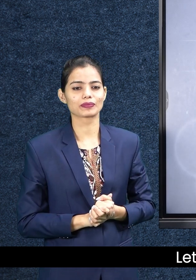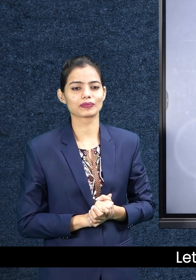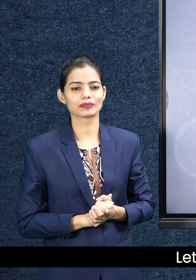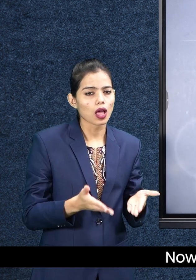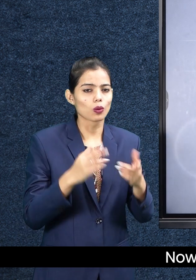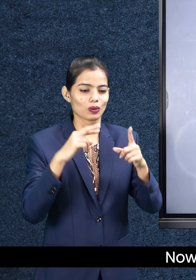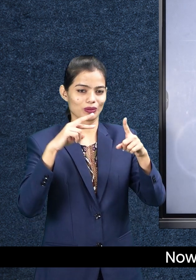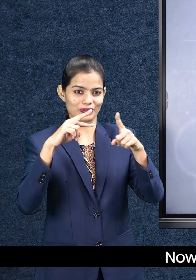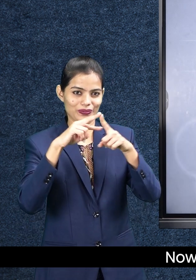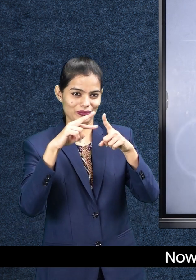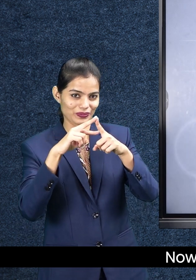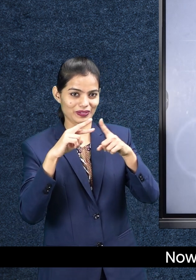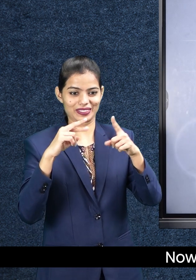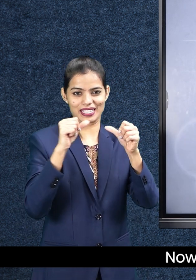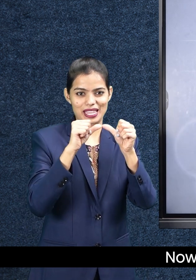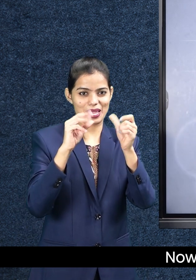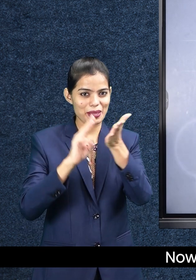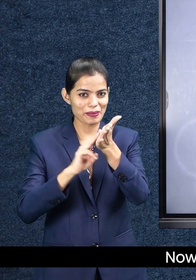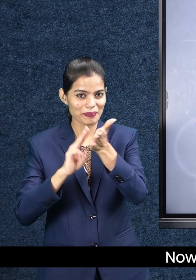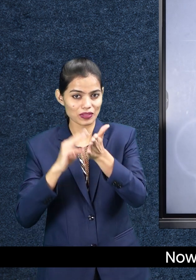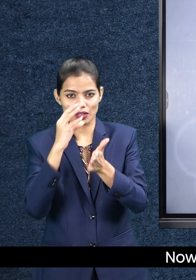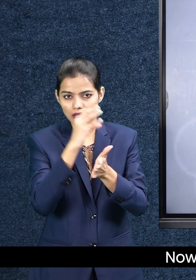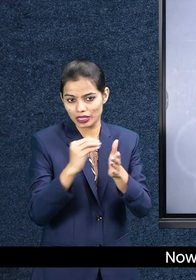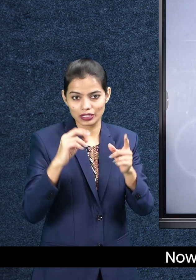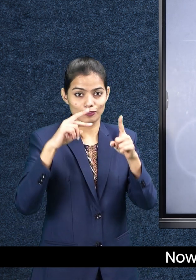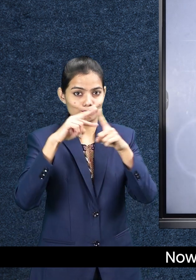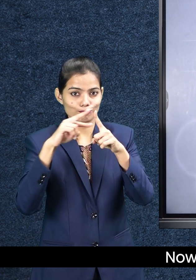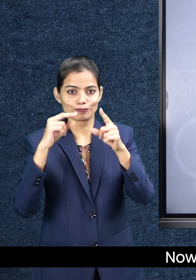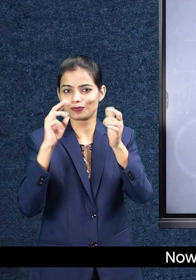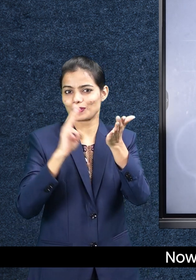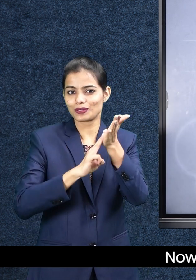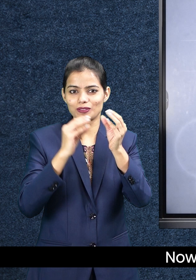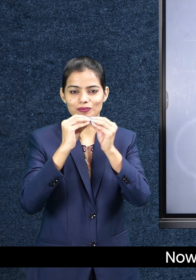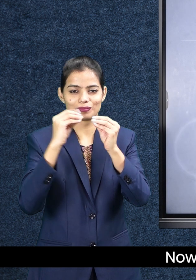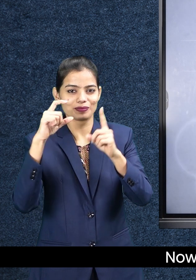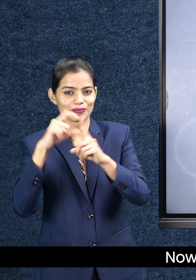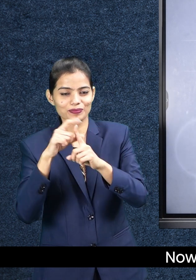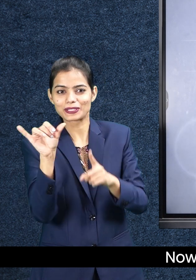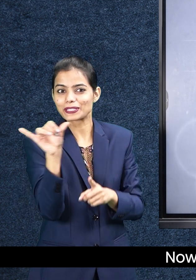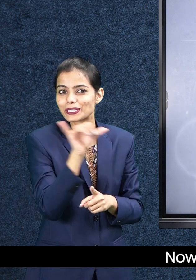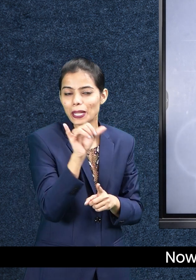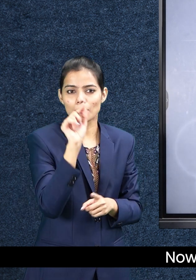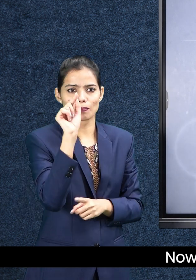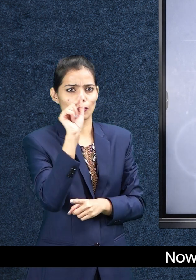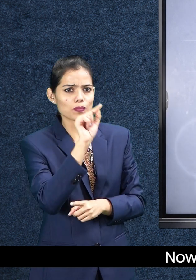y. Now, triangle AMM dash and triangle MBD are similar.